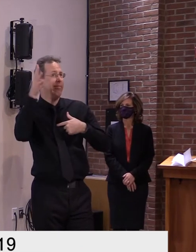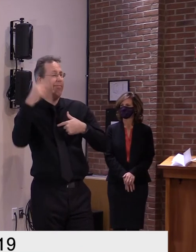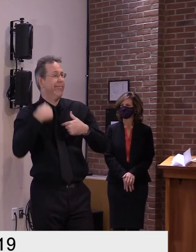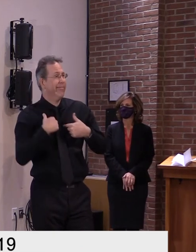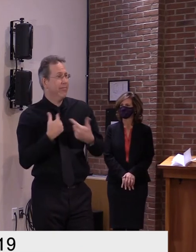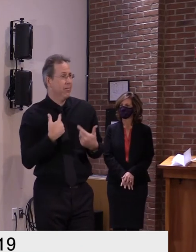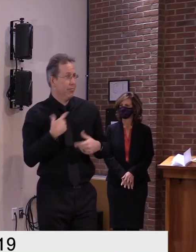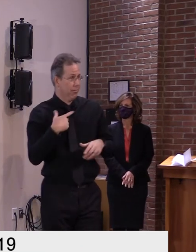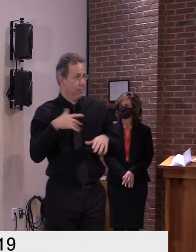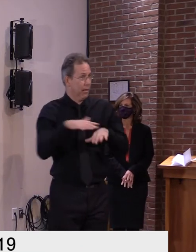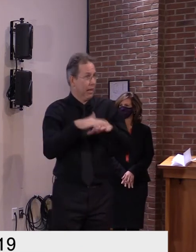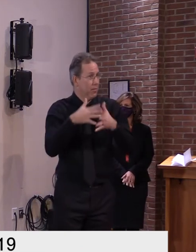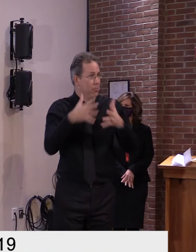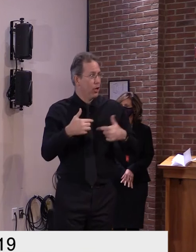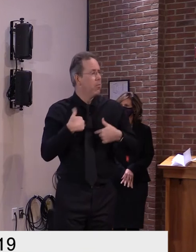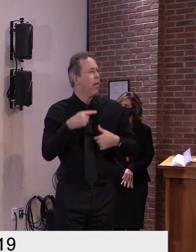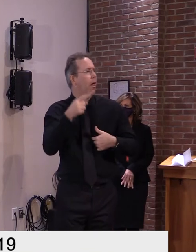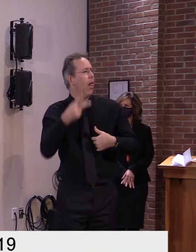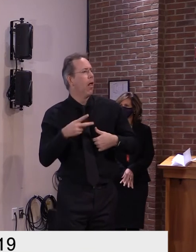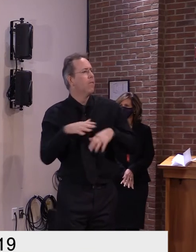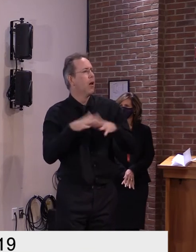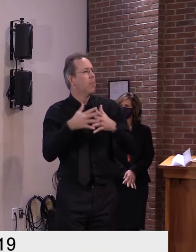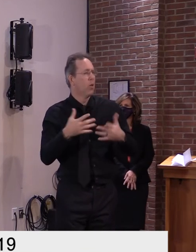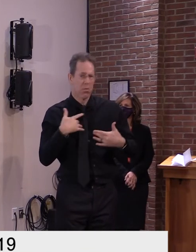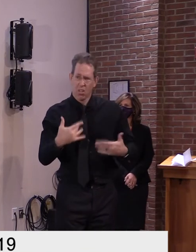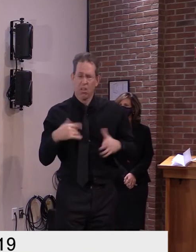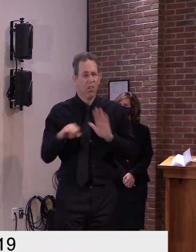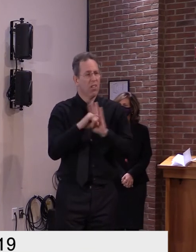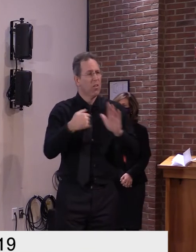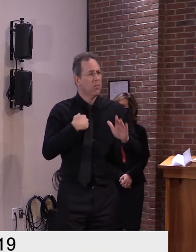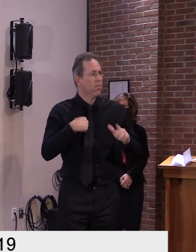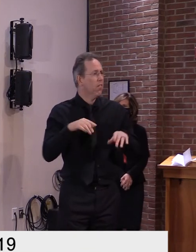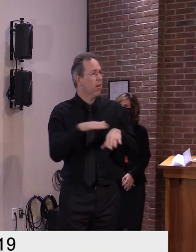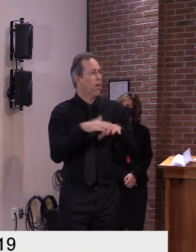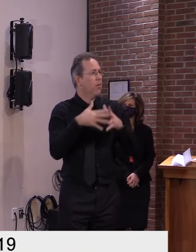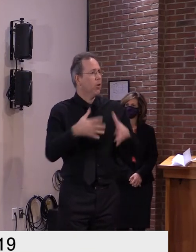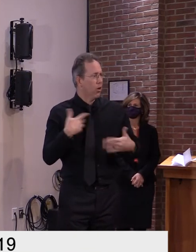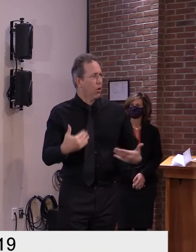In this instance, what we're trying to do is just trying to make sure that we